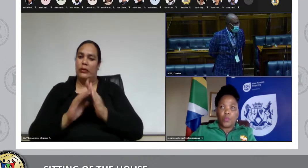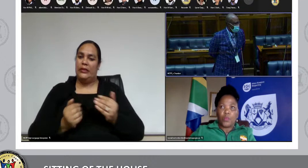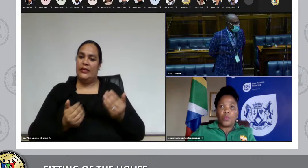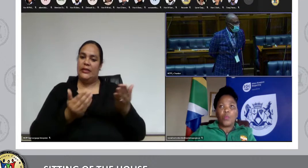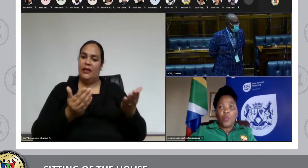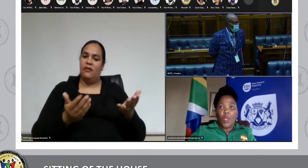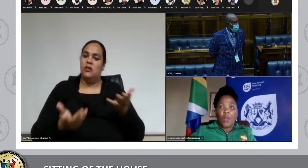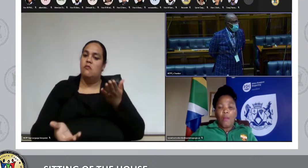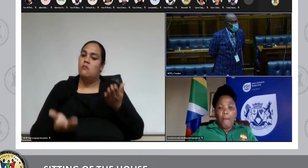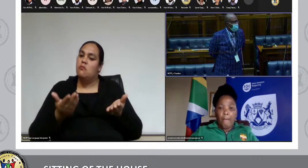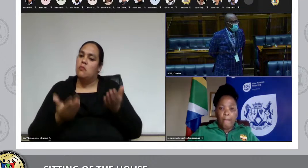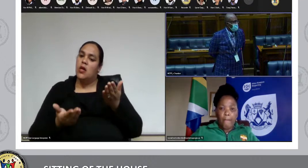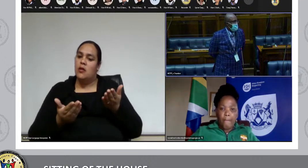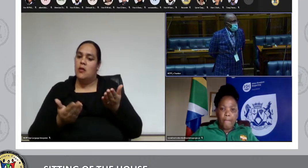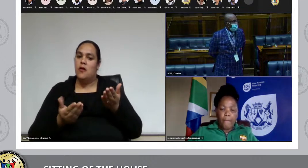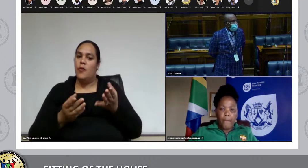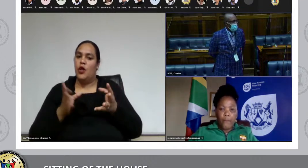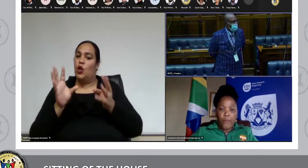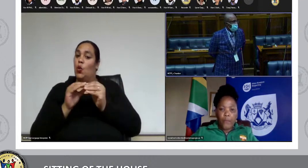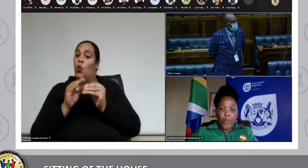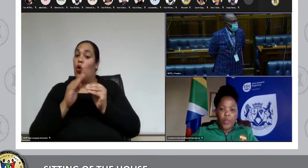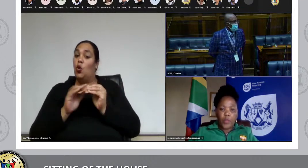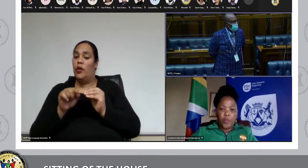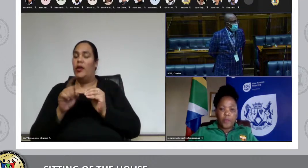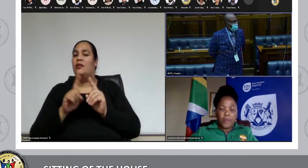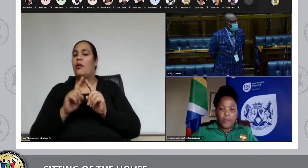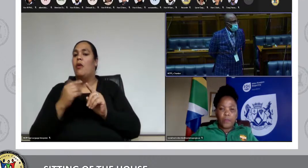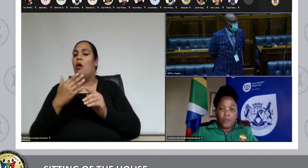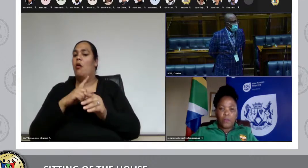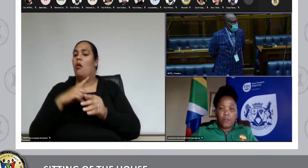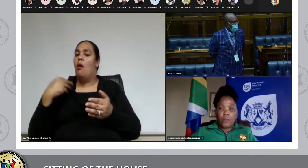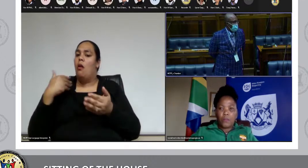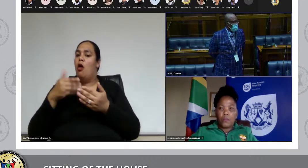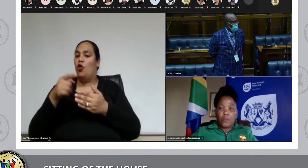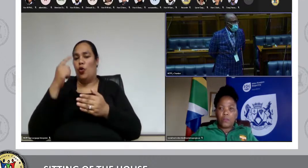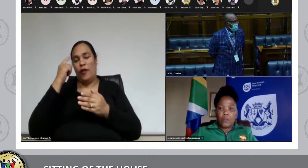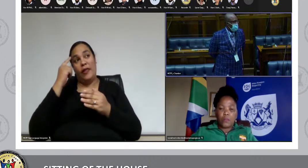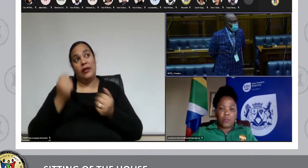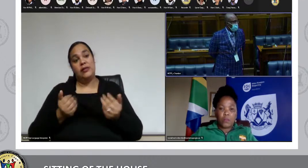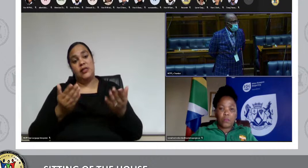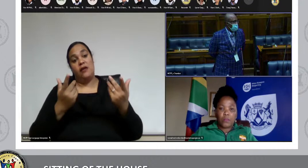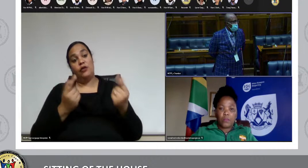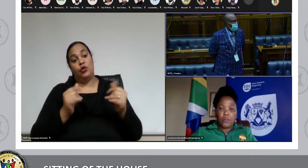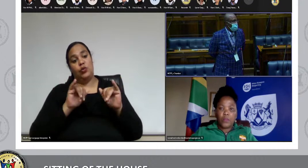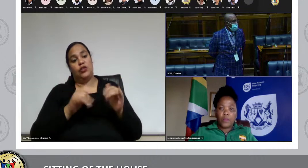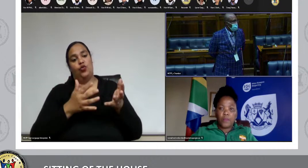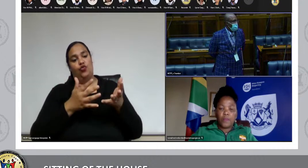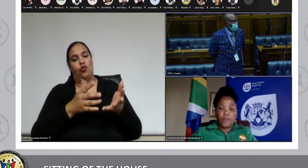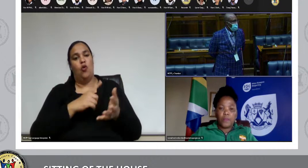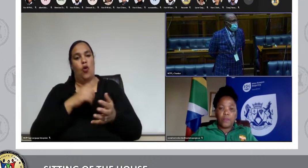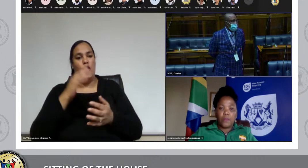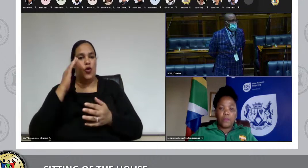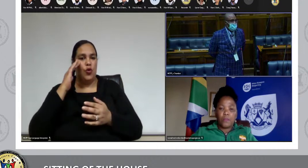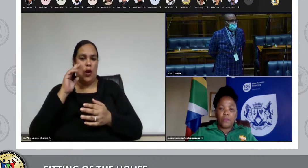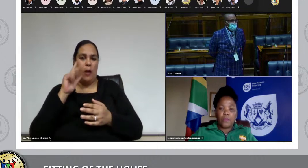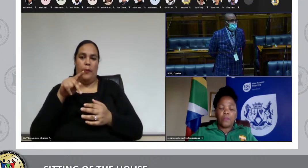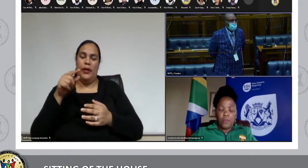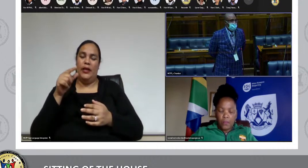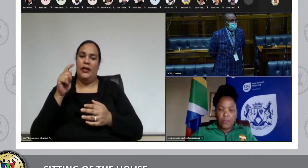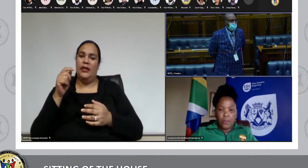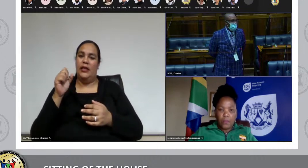perhaps to conclude on that? And for how long do you think the services will remain in place? As you know, PTSD,